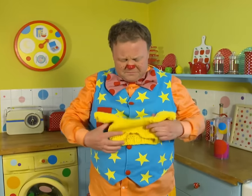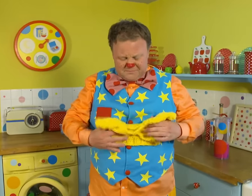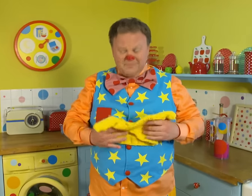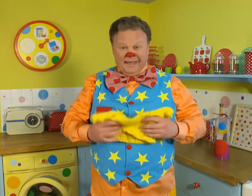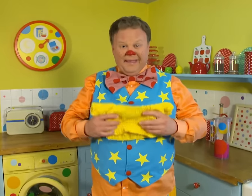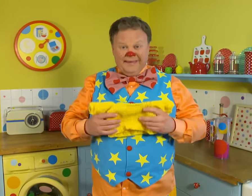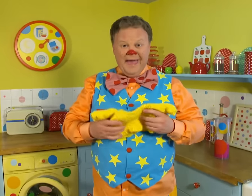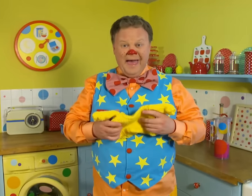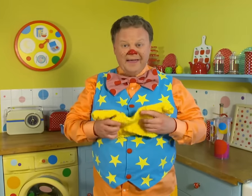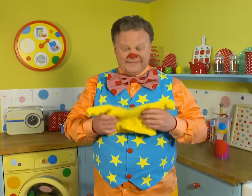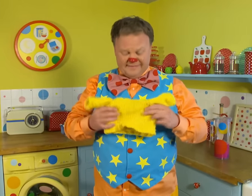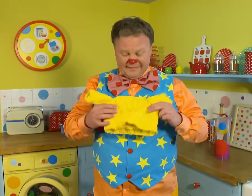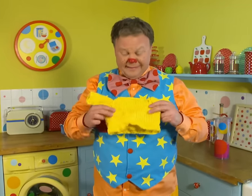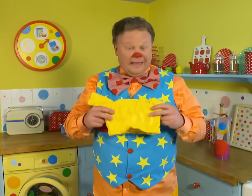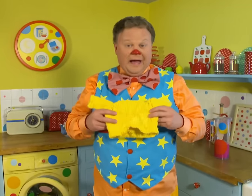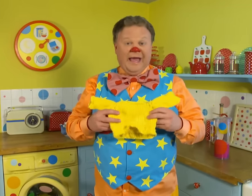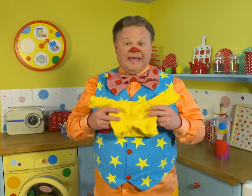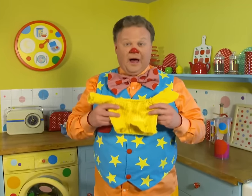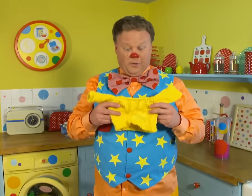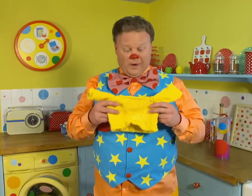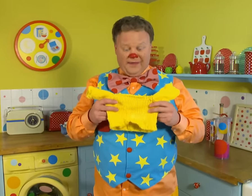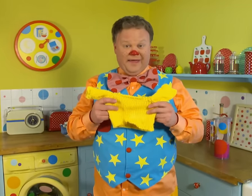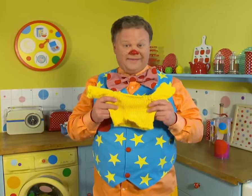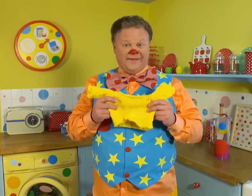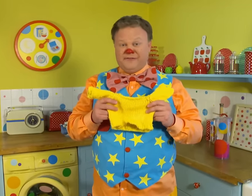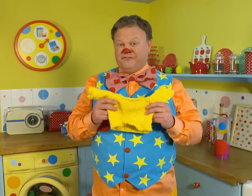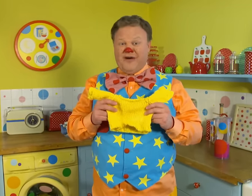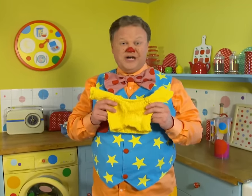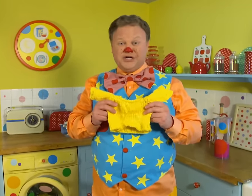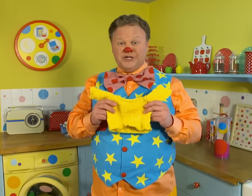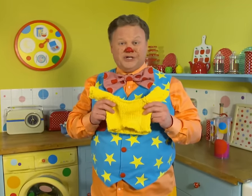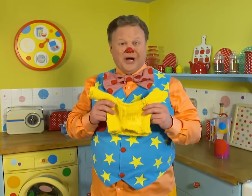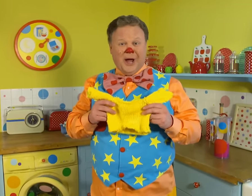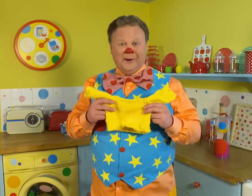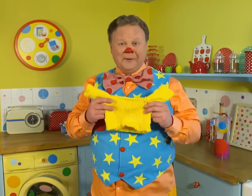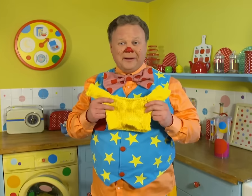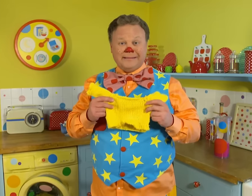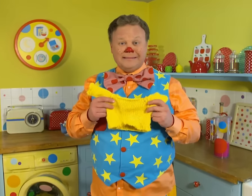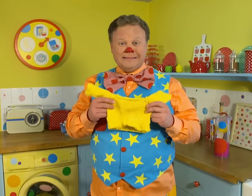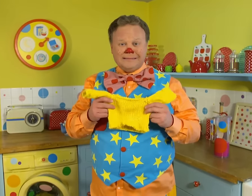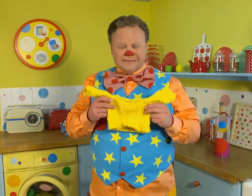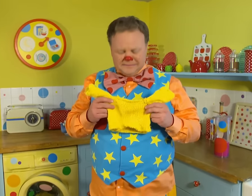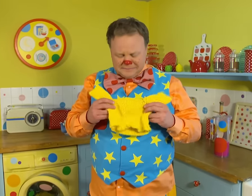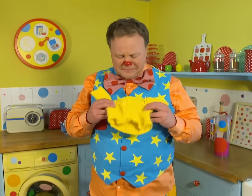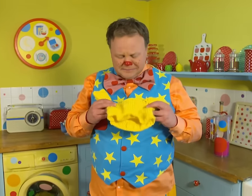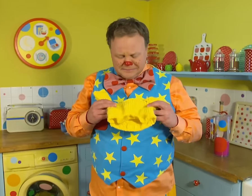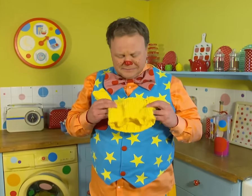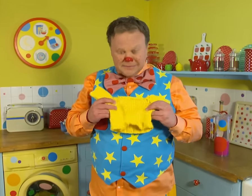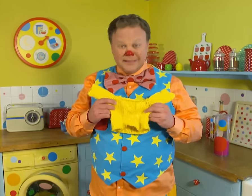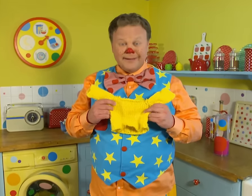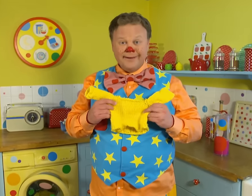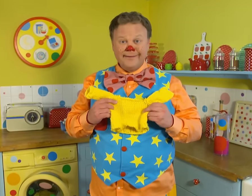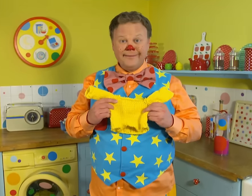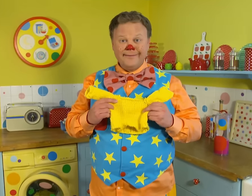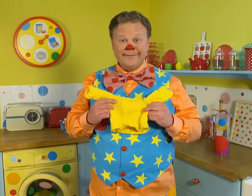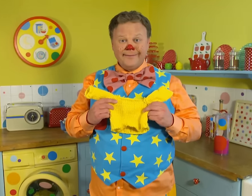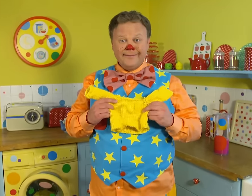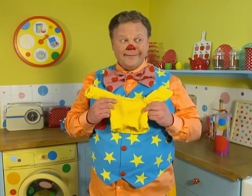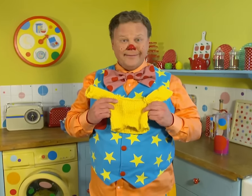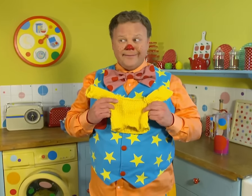Tumble. Yes. I can't wear this at the fashion show. You're right, Mr. Tumble. Do you know anyone else who